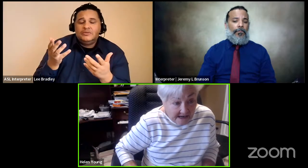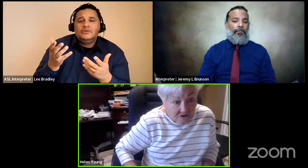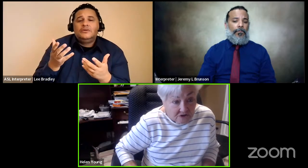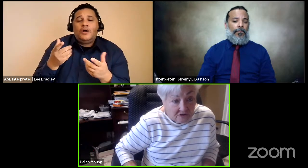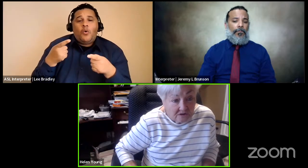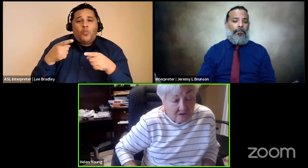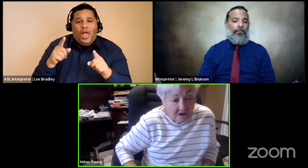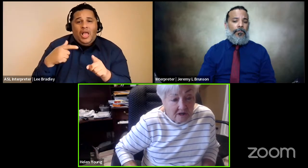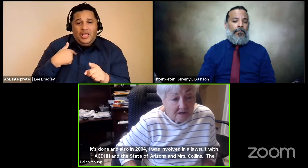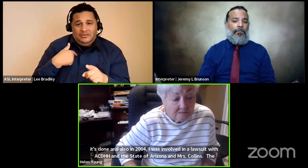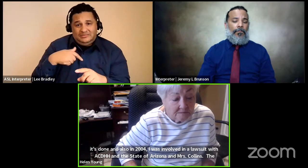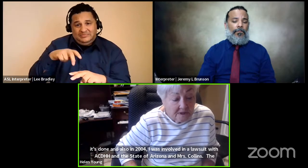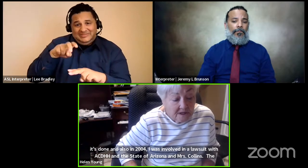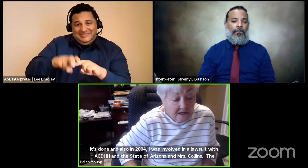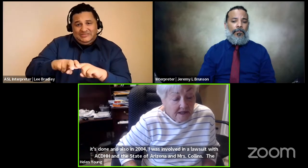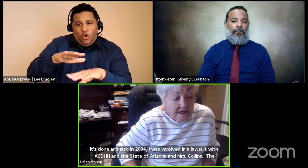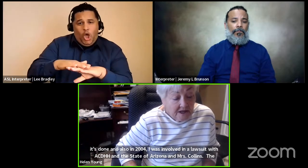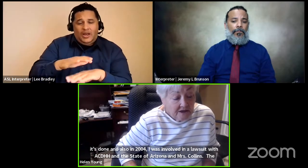the council,